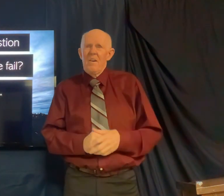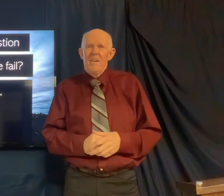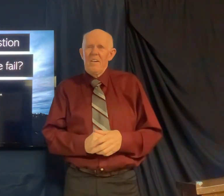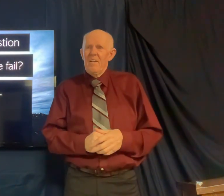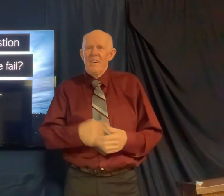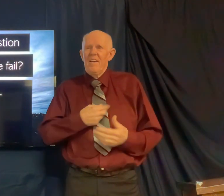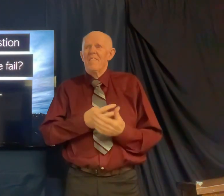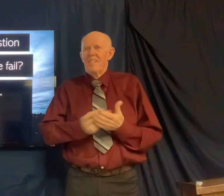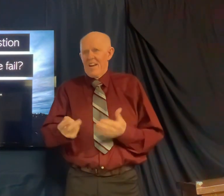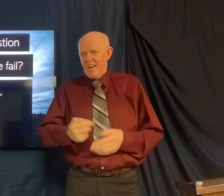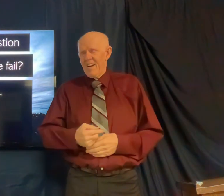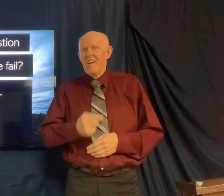Is it?